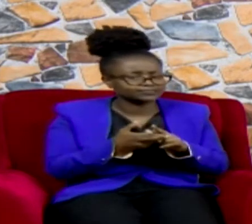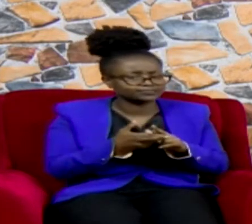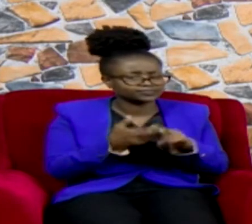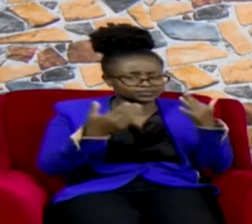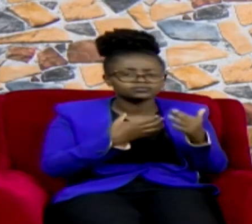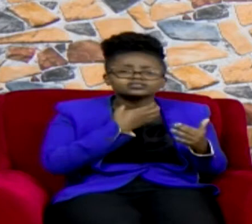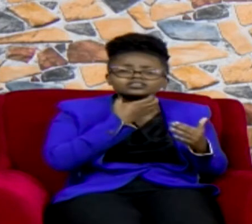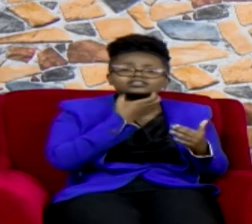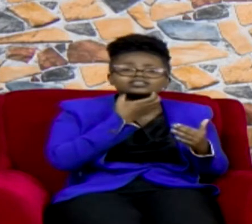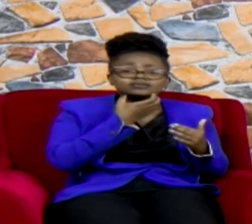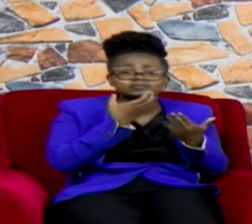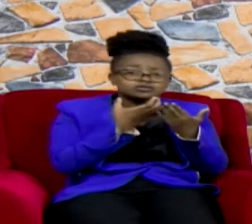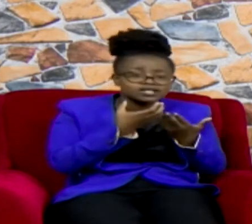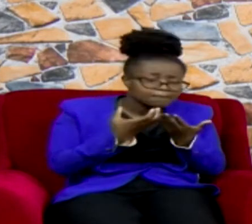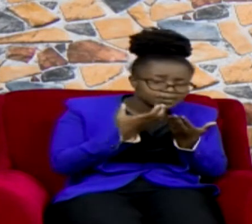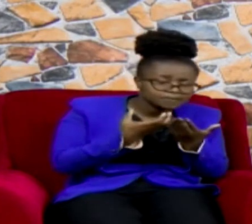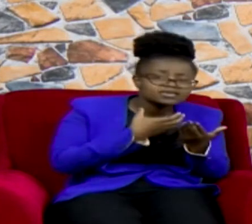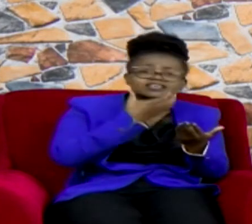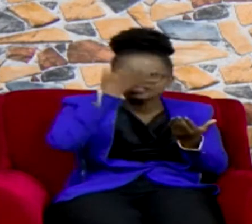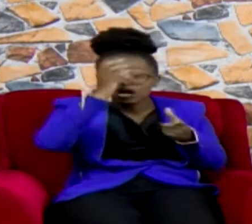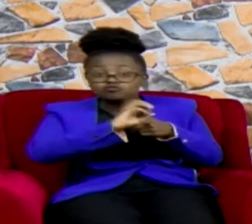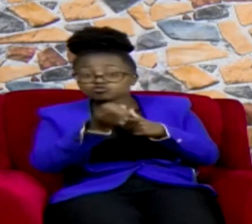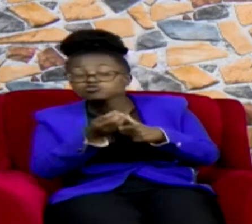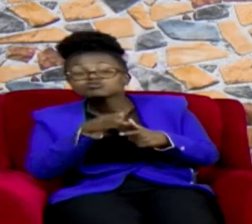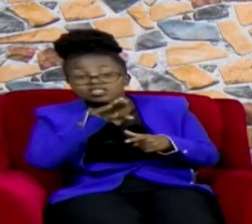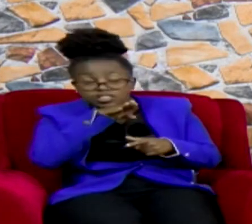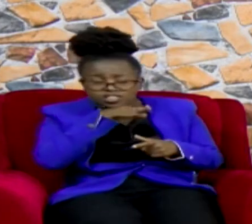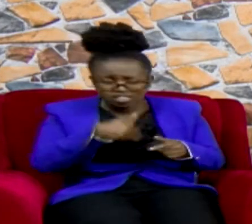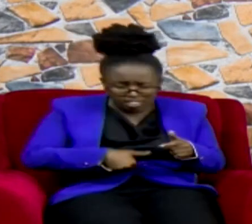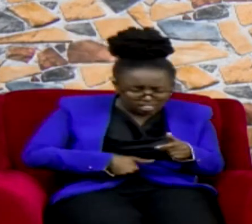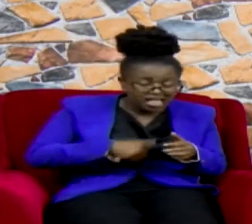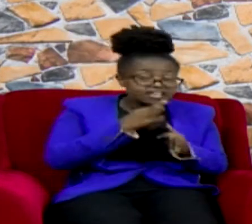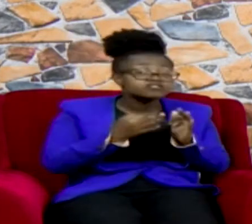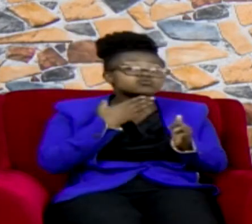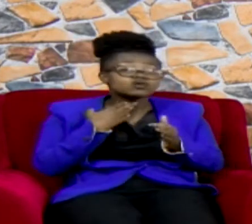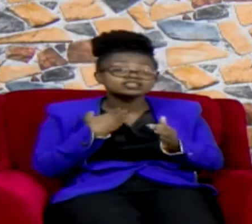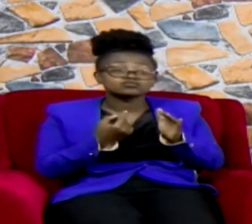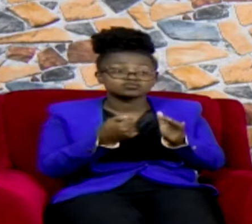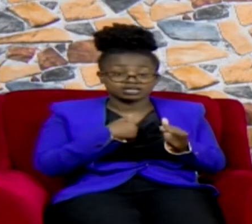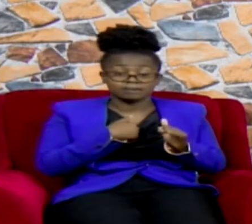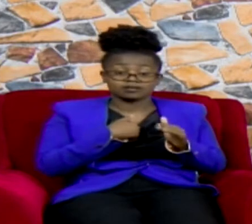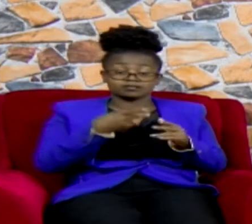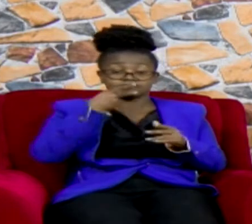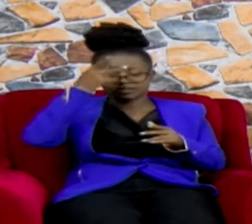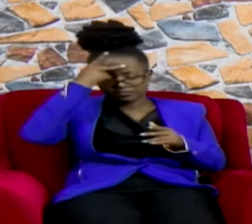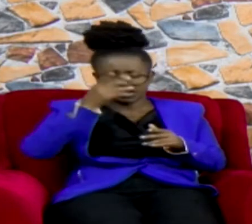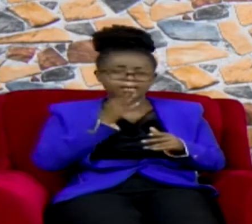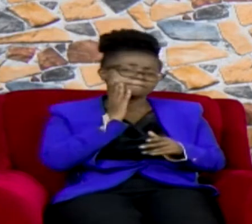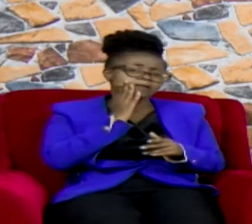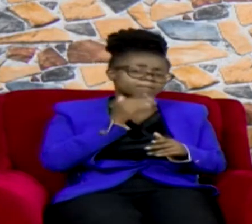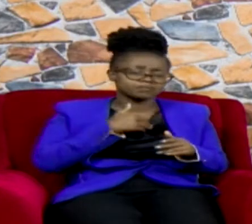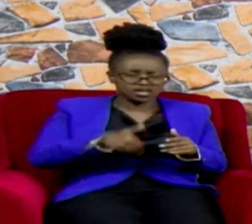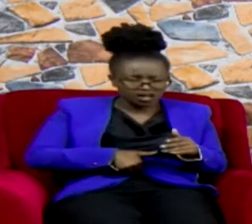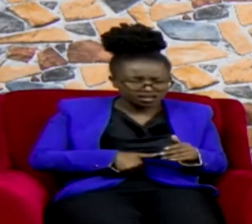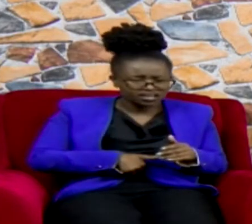the dog is hungry? Yes. So how do they acquire that for, like, if I want them to tell me as a parent, like, Mommy, I'm hungry. Because you see,